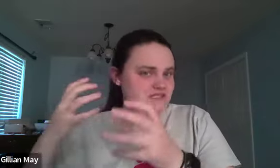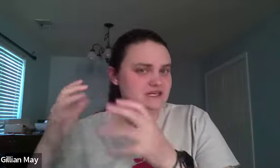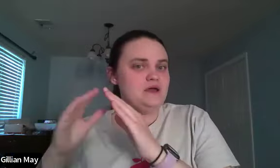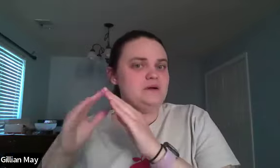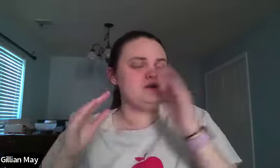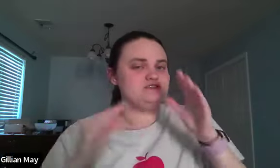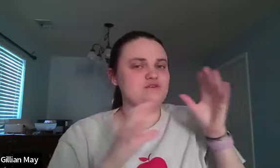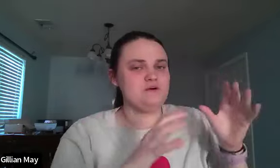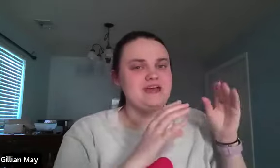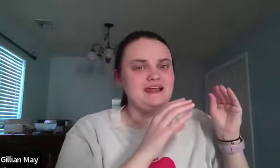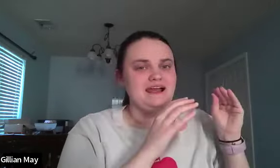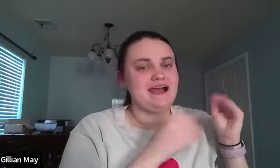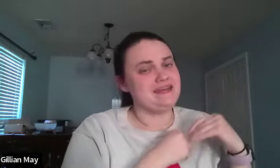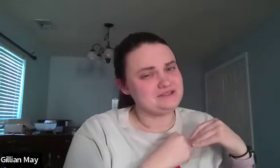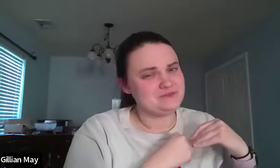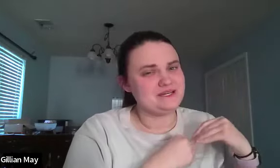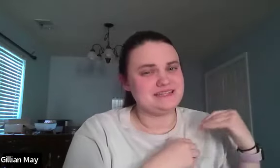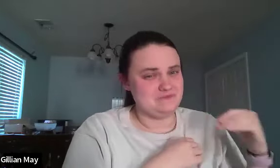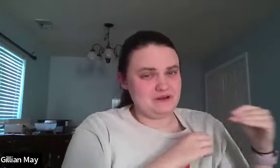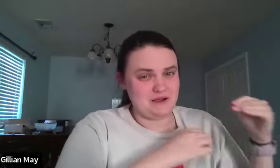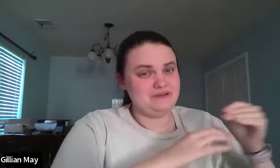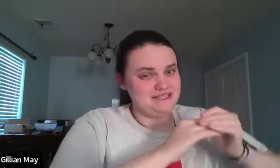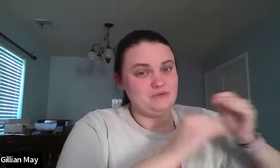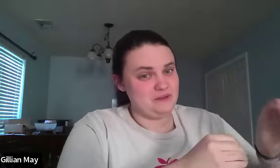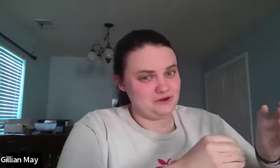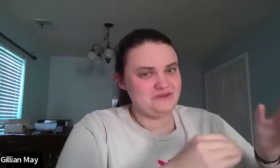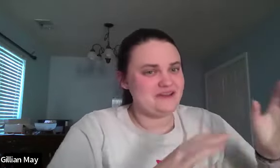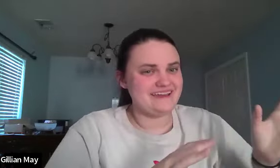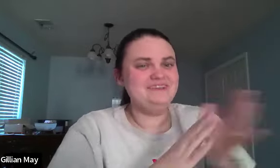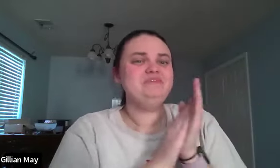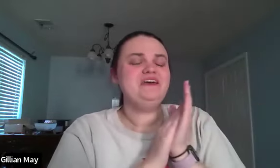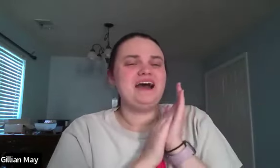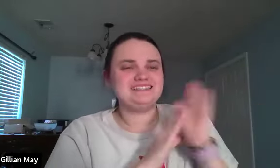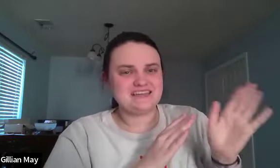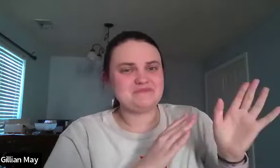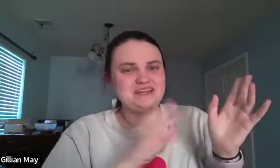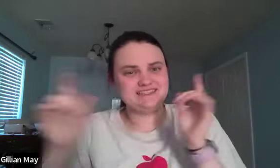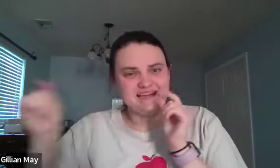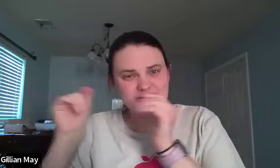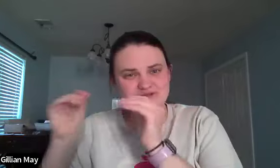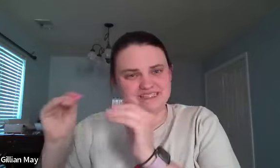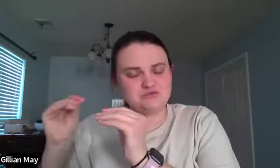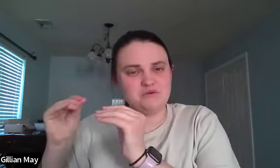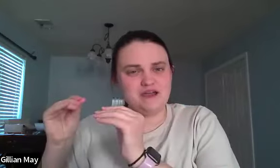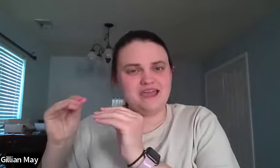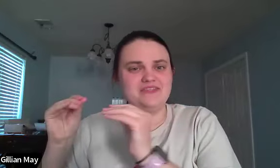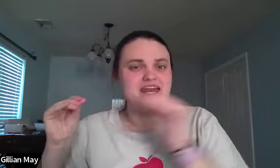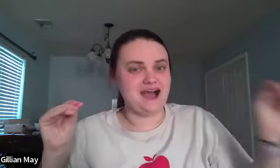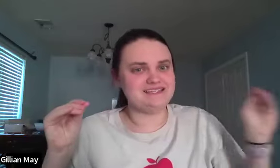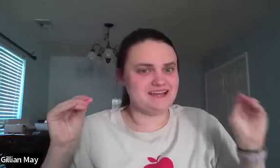seen, but also the one that I now do because everyone around me does it way more. Okay. I say that because I always will teach one way and then I sign